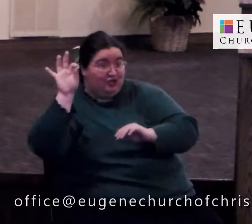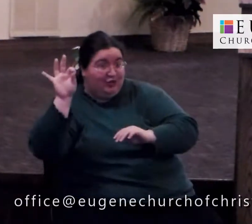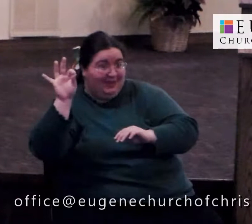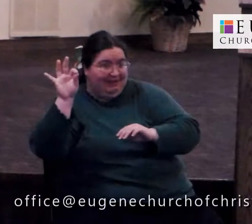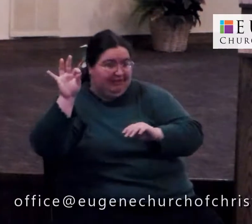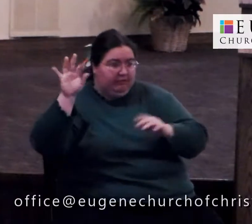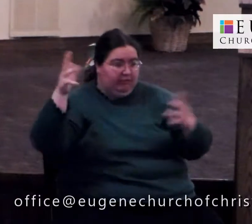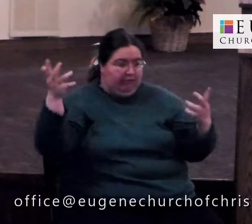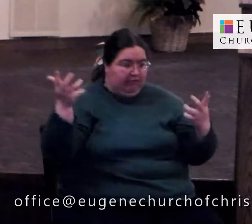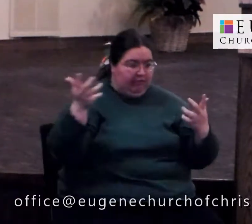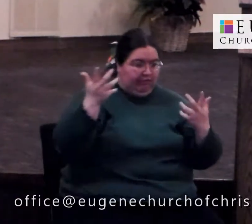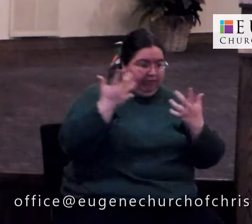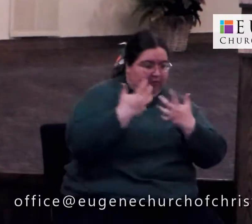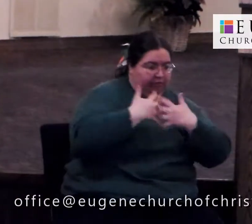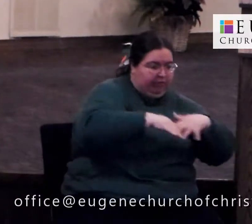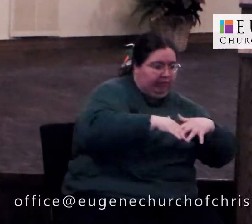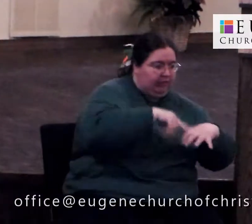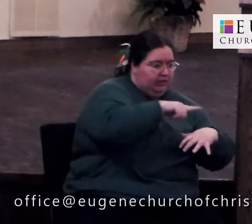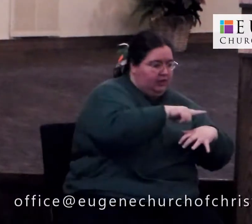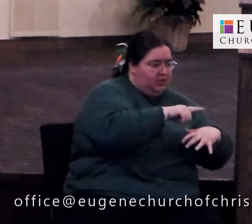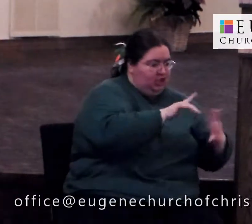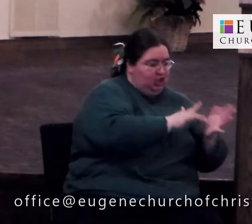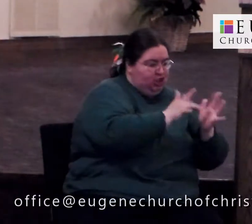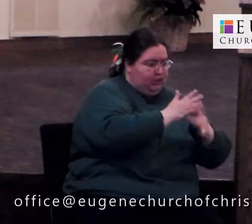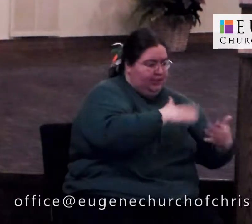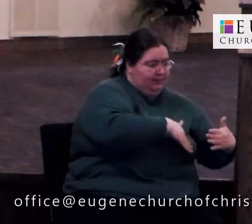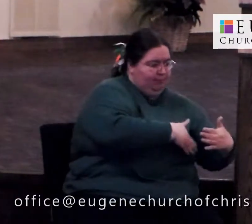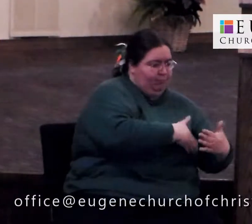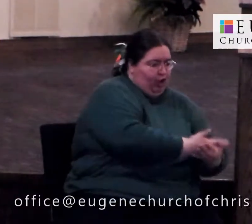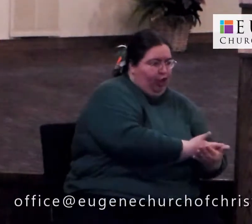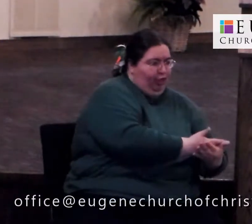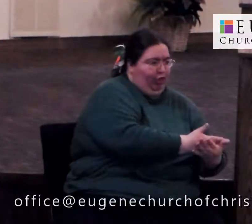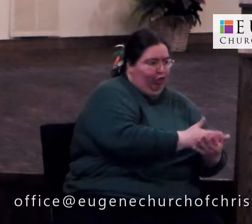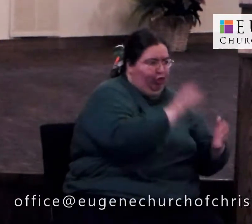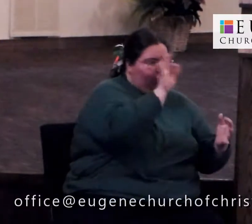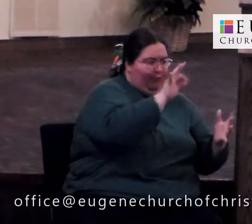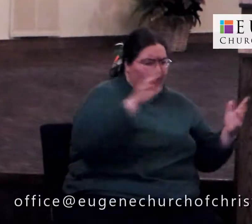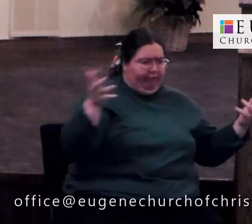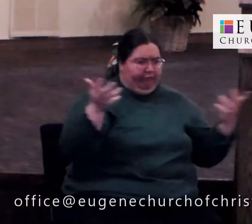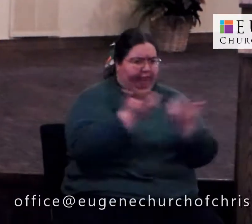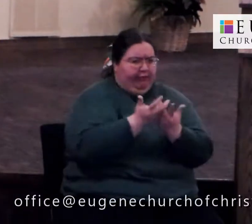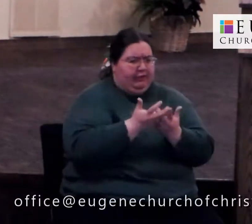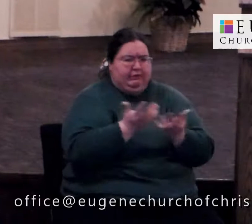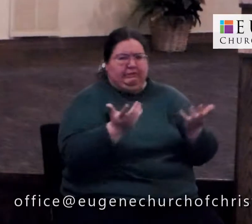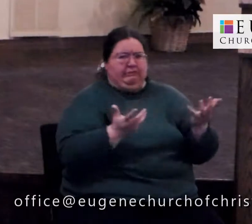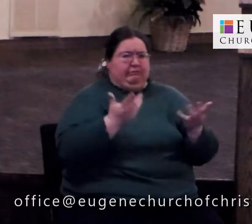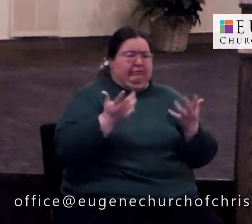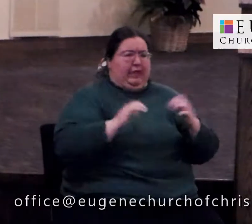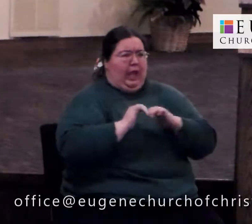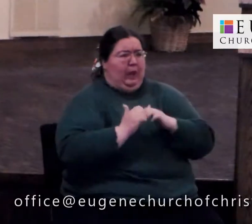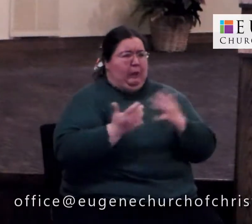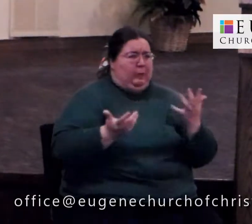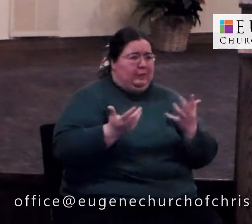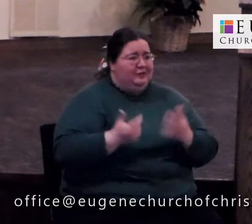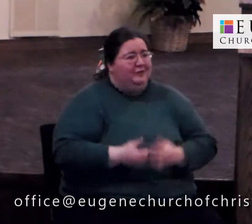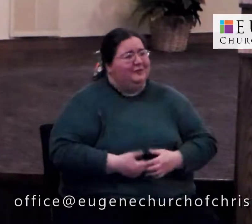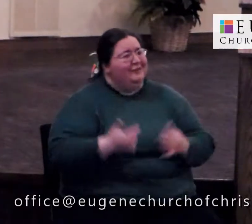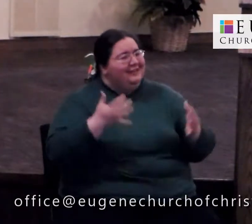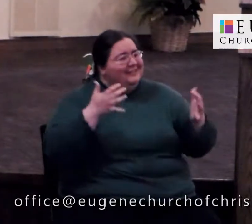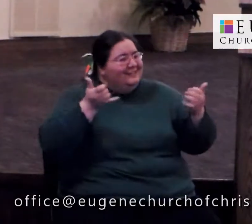what we would do this morning is look at the birth and the visit of the Magi today and tie together some things about Jesus and everything with the